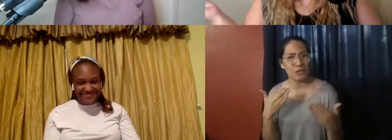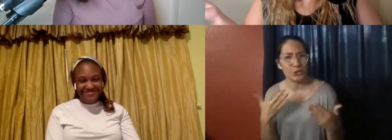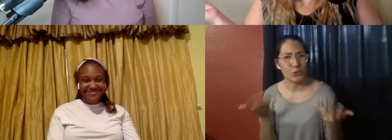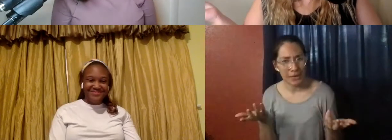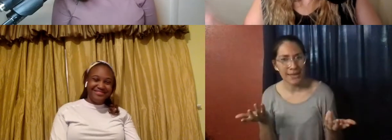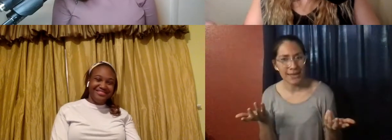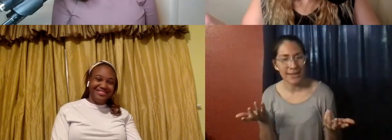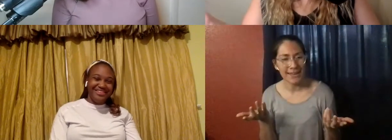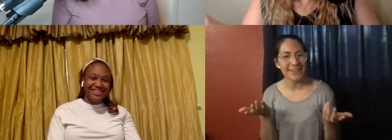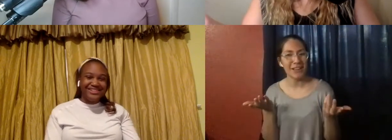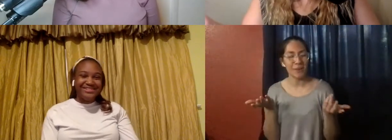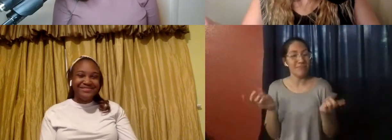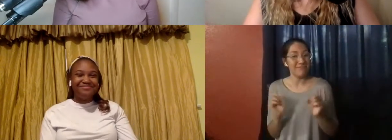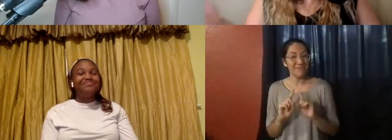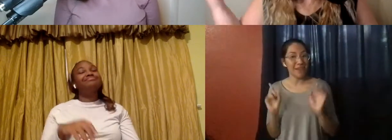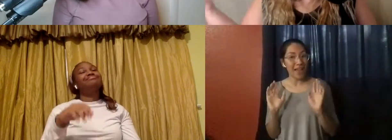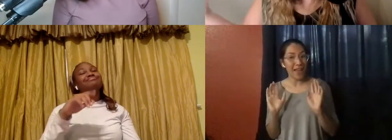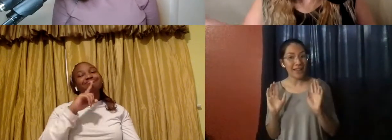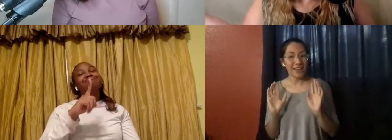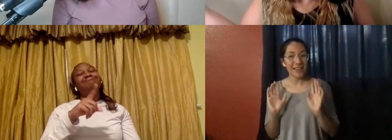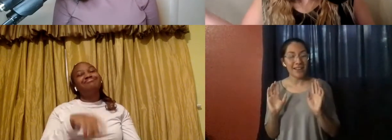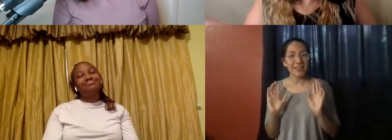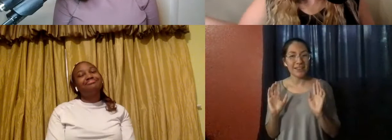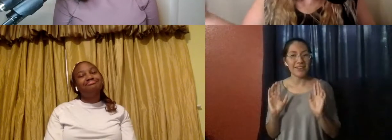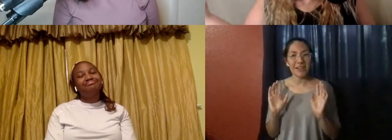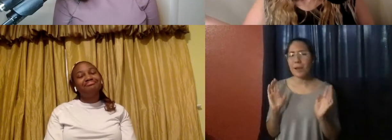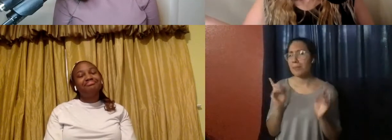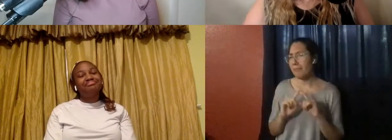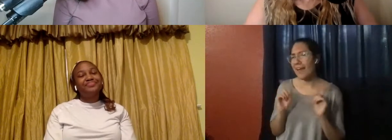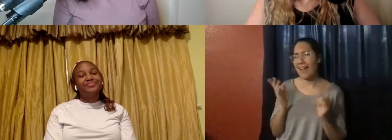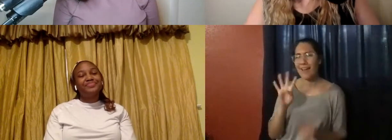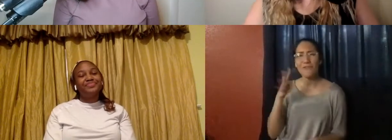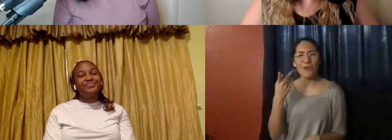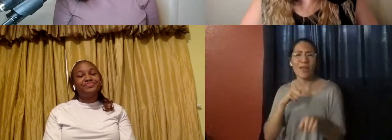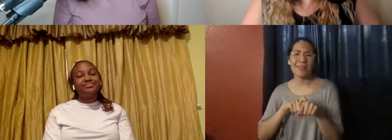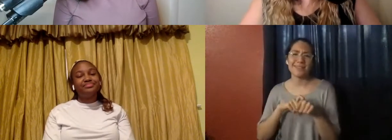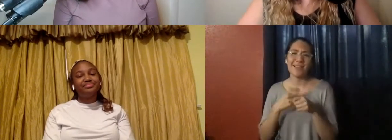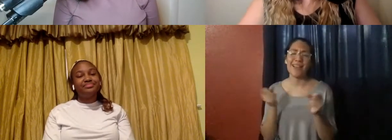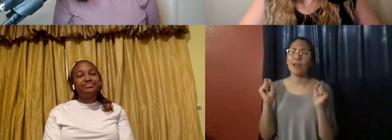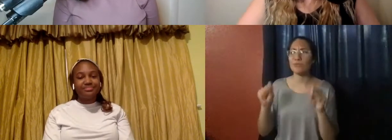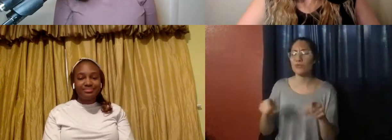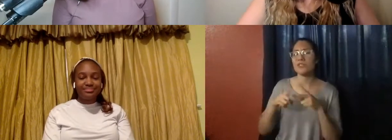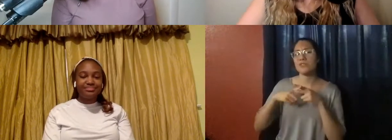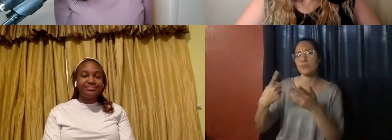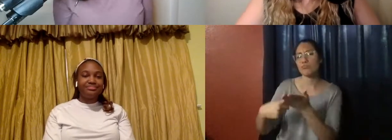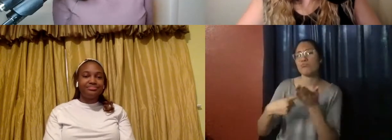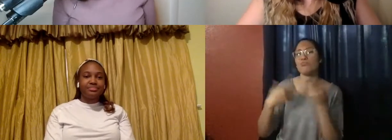That's all. But exactly. Probably like the fourth time, then you could start talking about what you're comfortable with, you